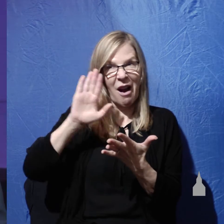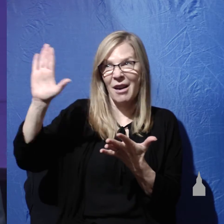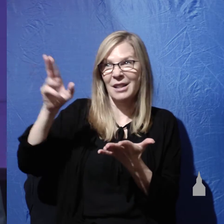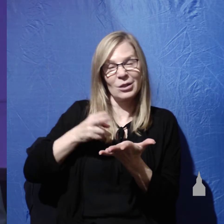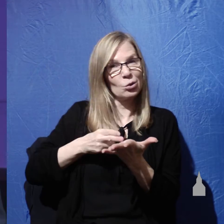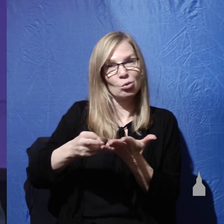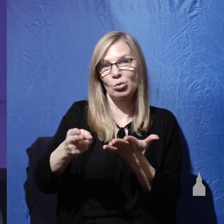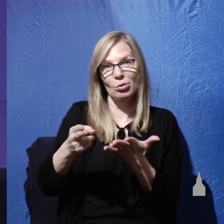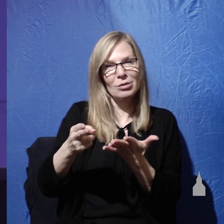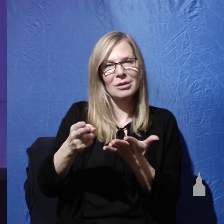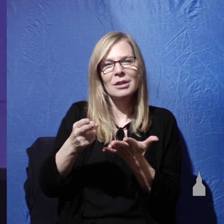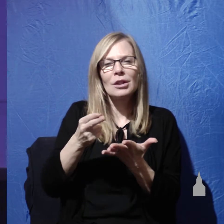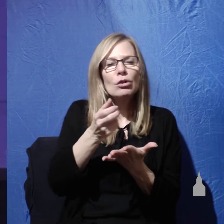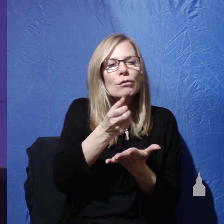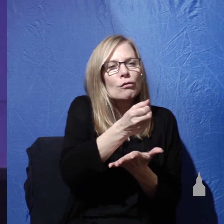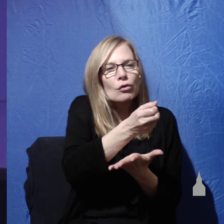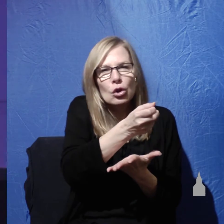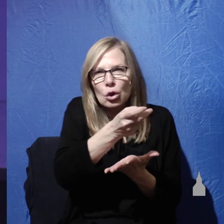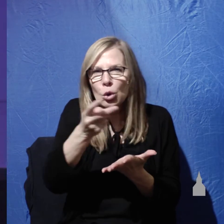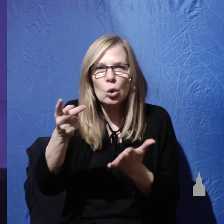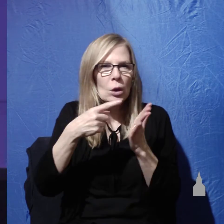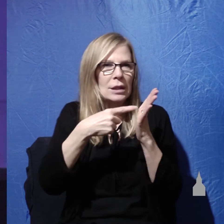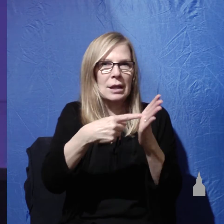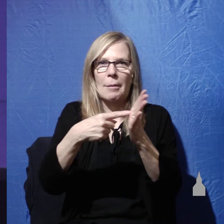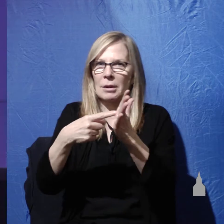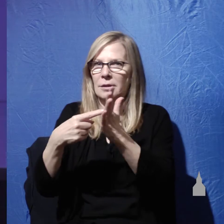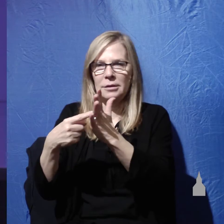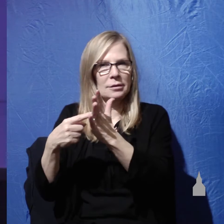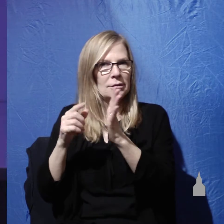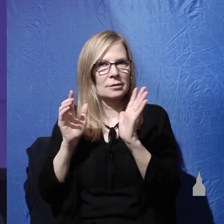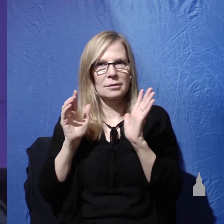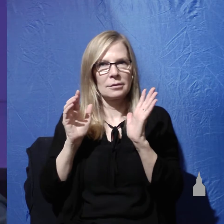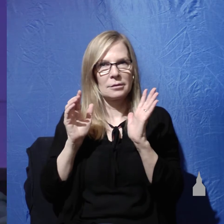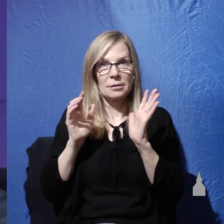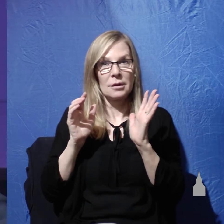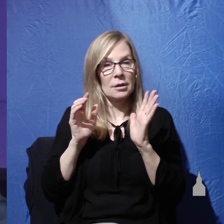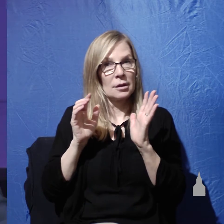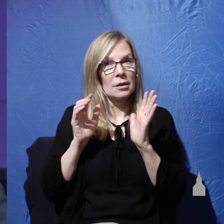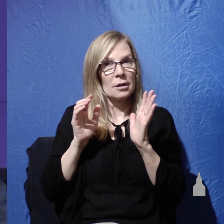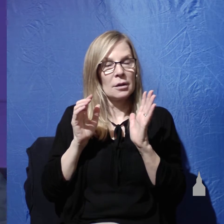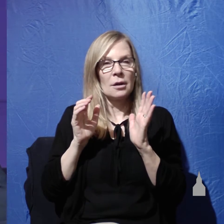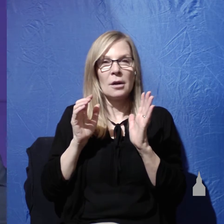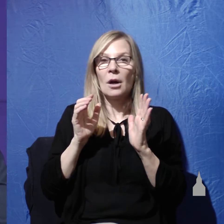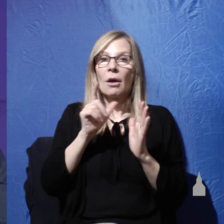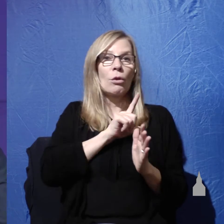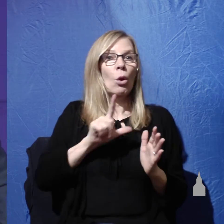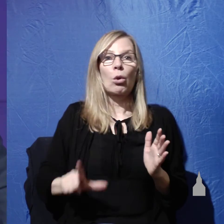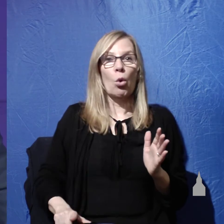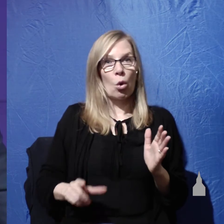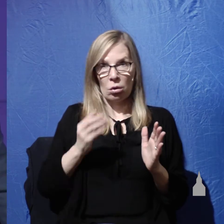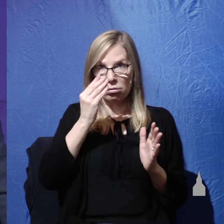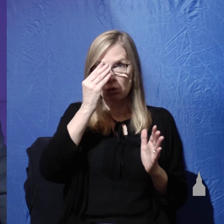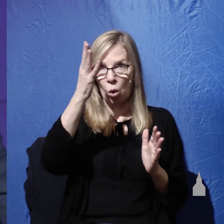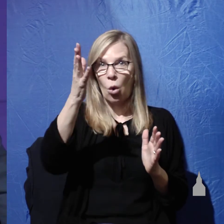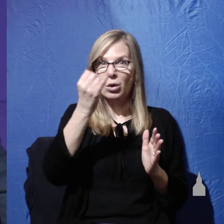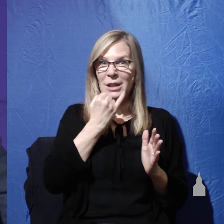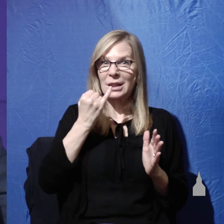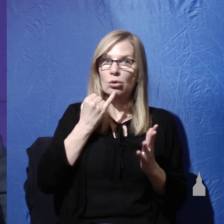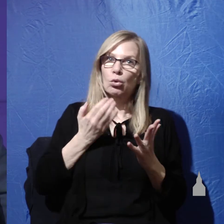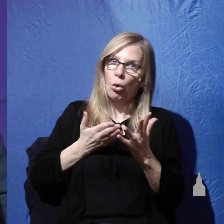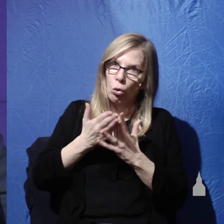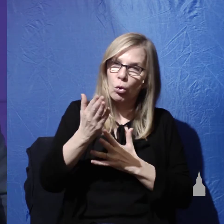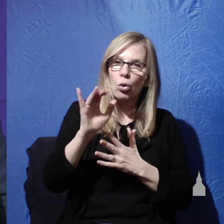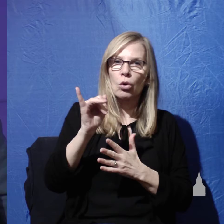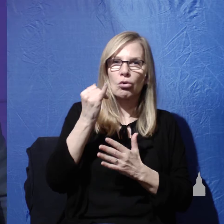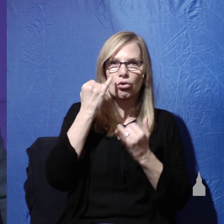with very few examples otherwise. Listen to what the Lord said to Israel through the prophet Jeremiah.